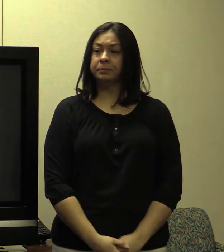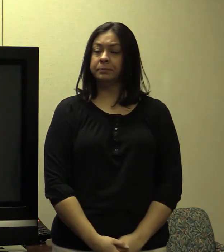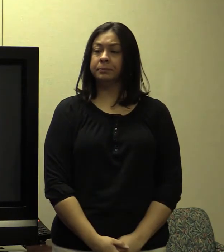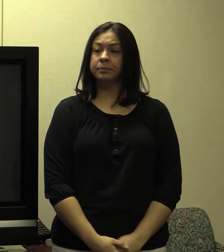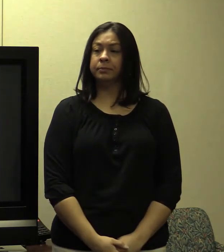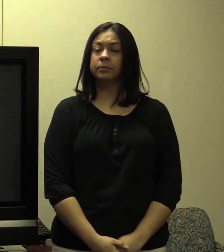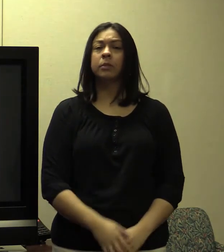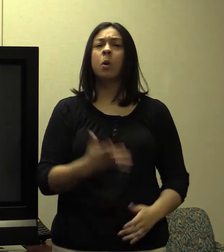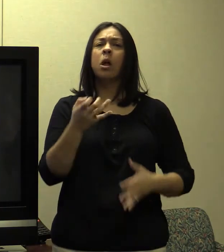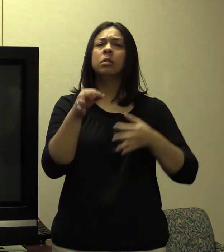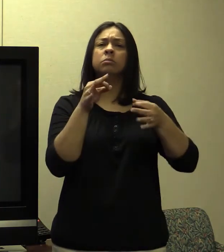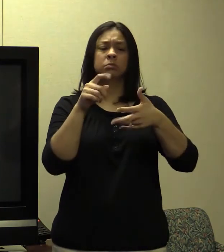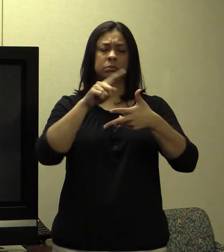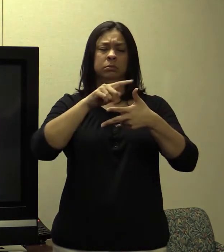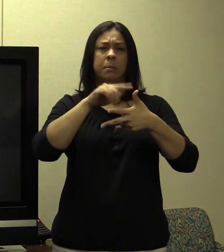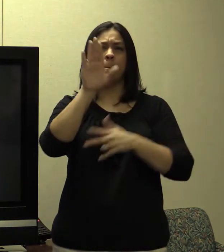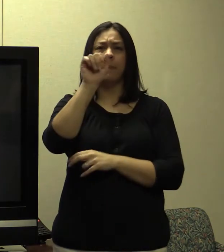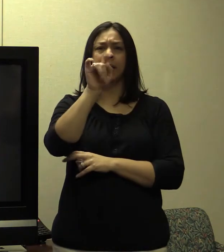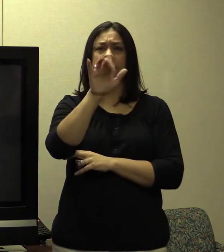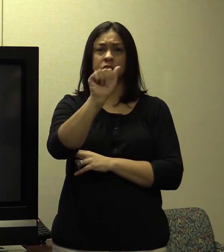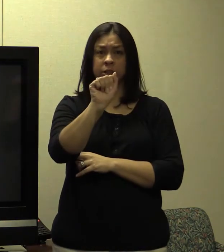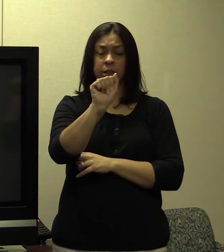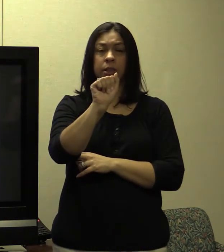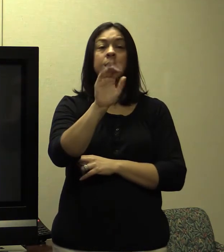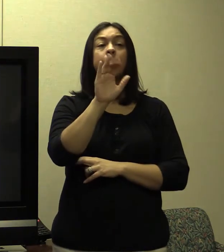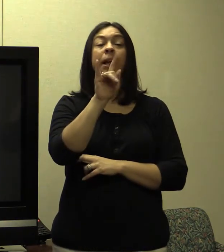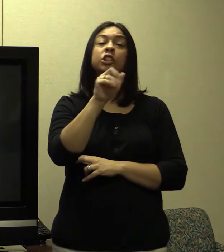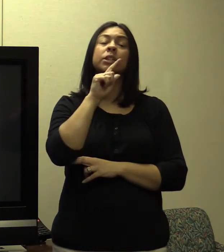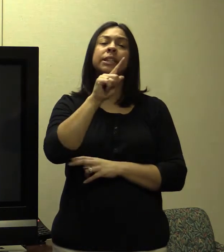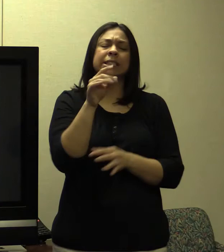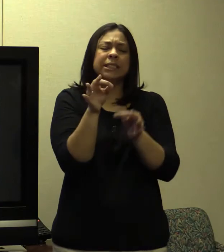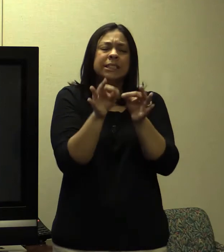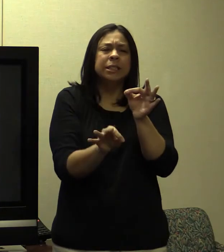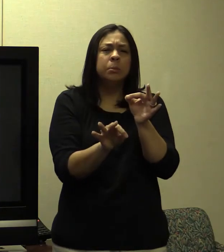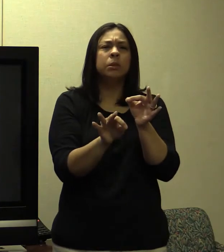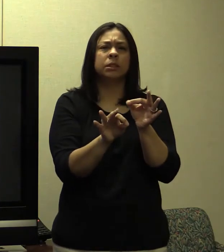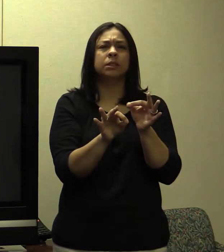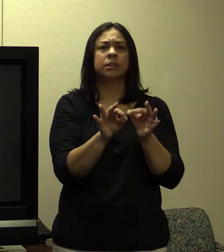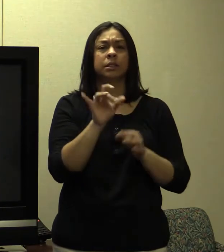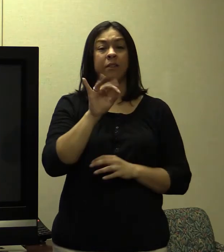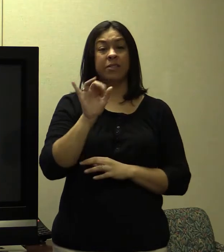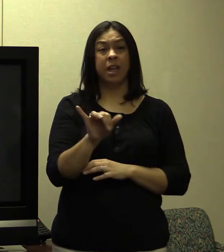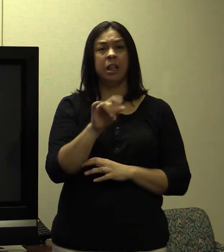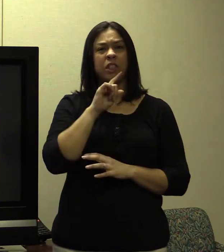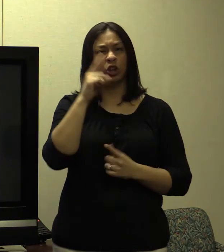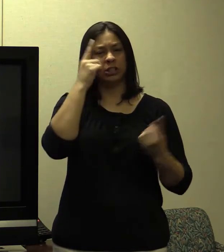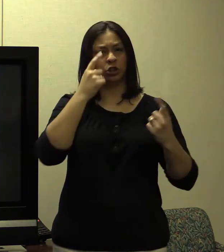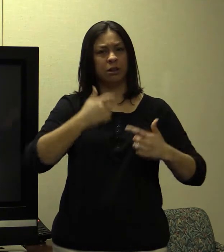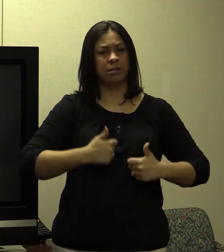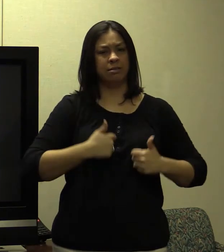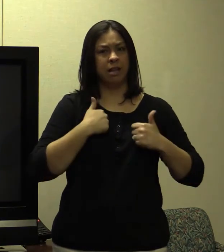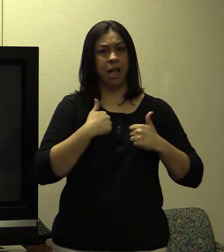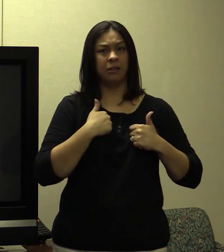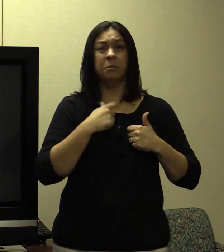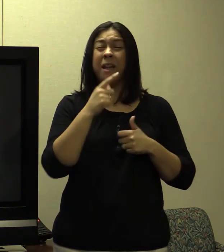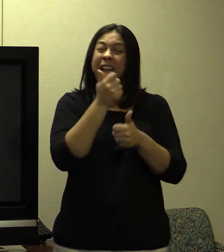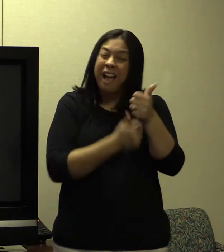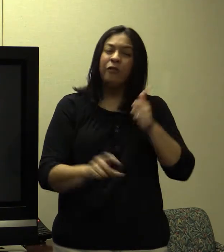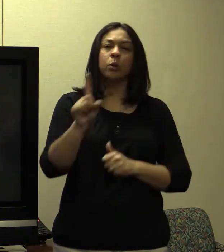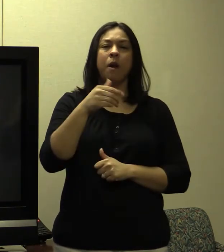Let's talk about bacteria first. Bacteria is the simplest of creatures that are considered alive. They are everywhere. We do have